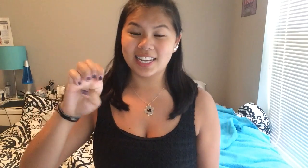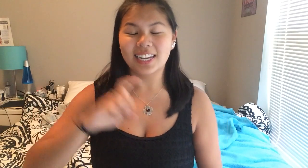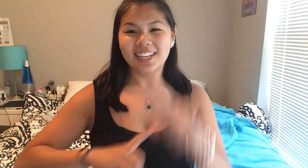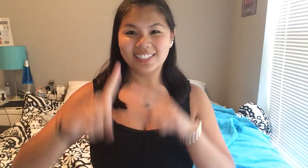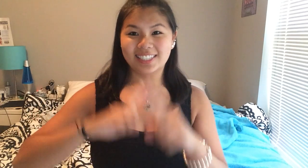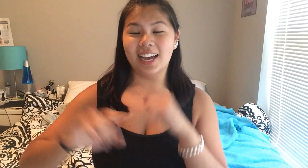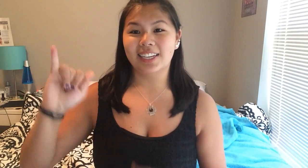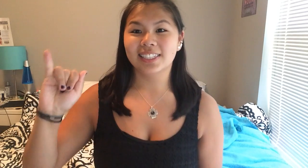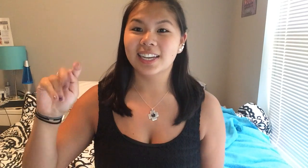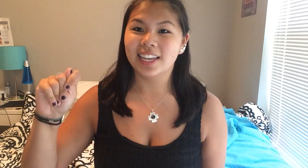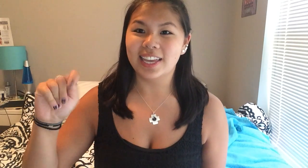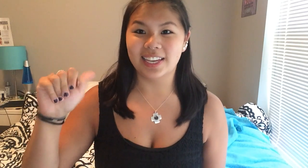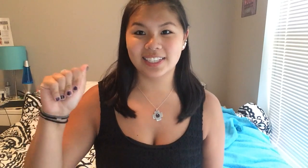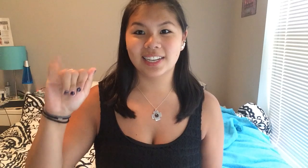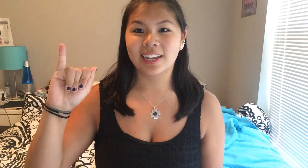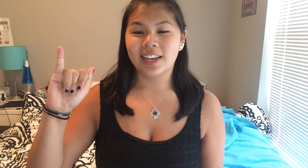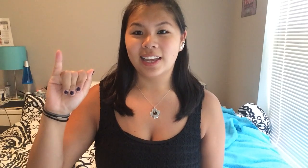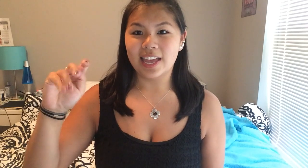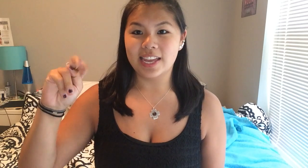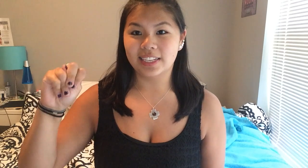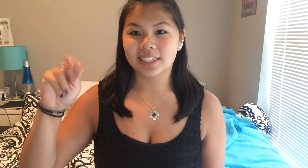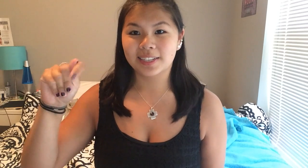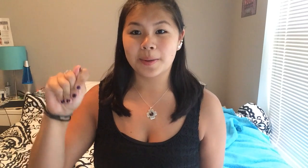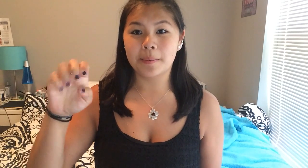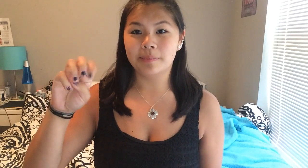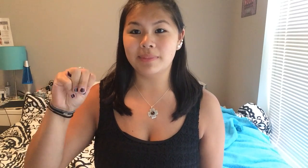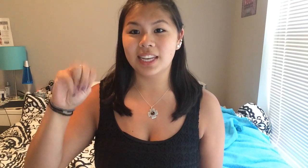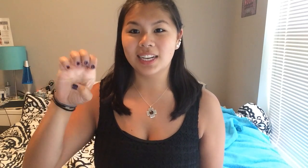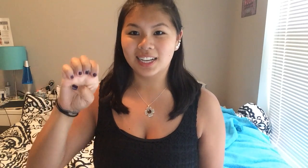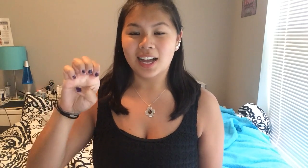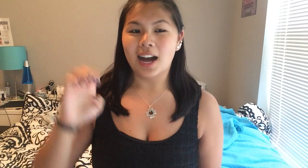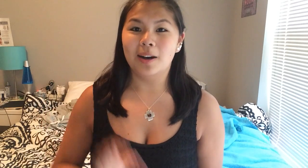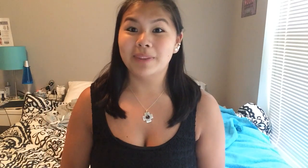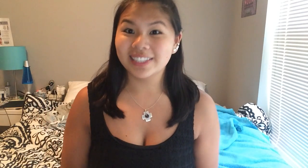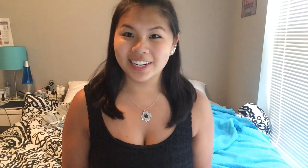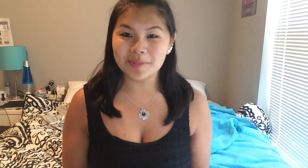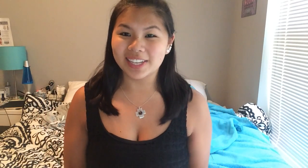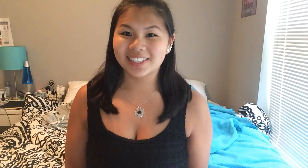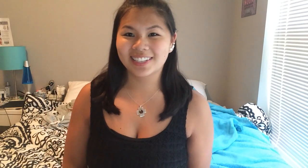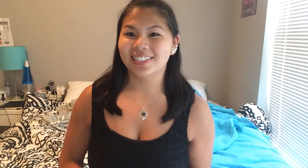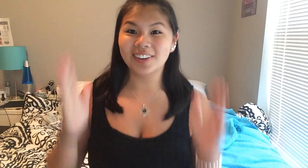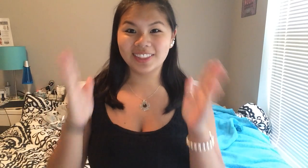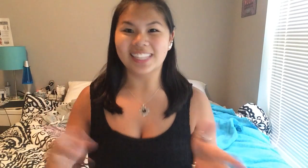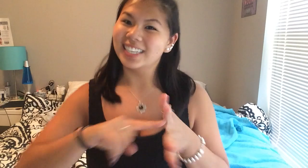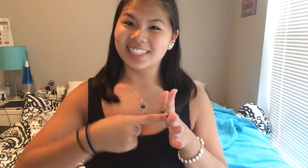PSE signed It Ain't Me by Selena Gomez. So let's get